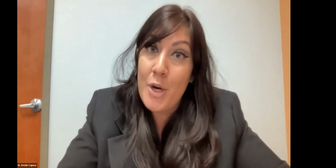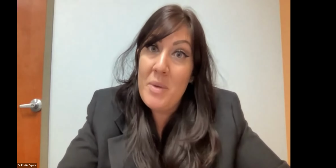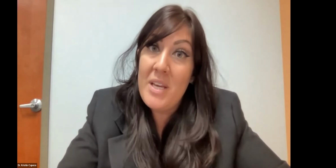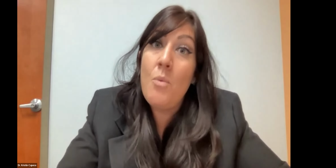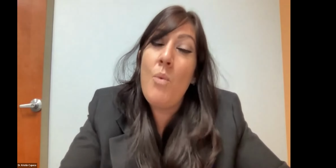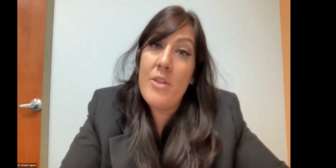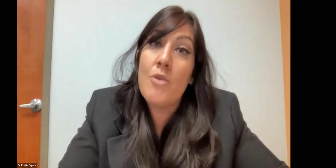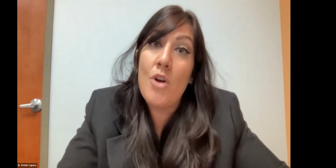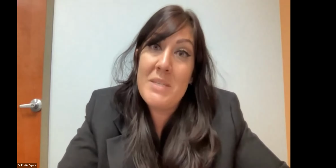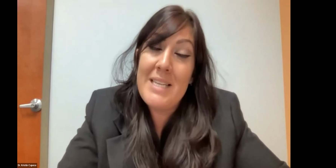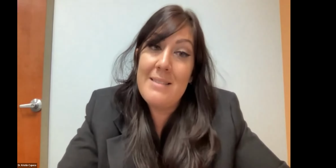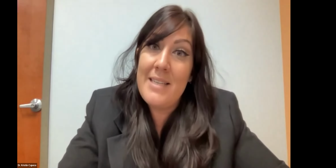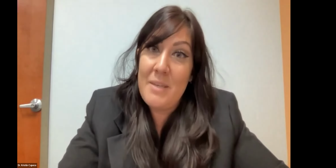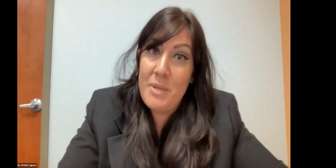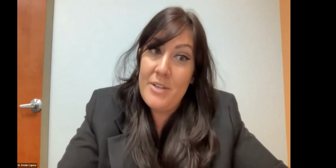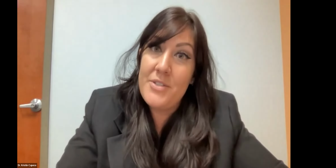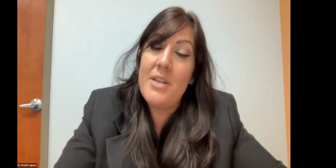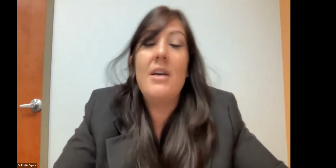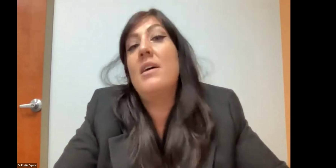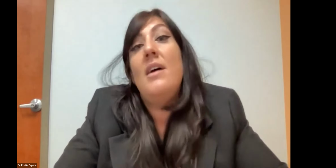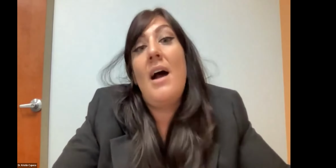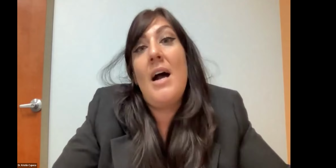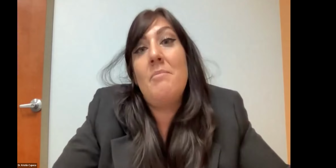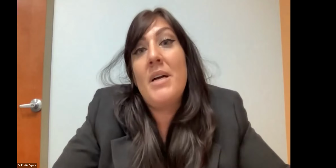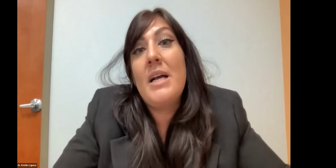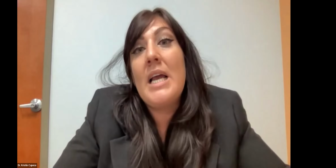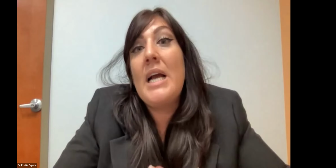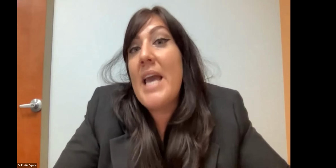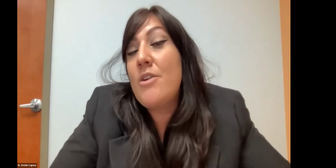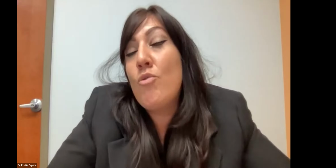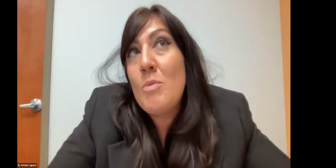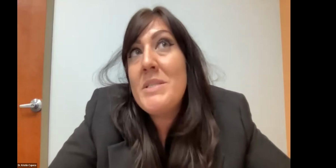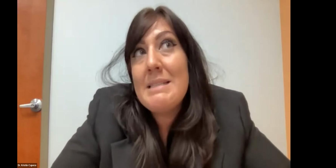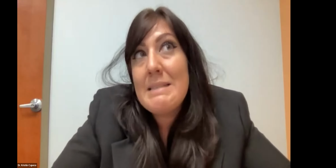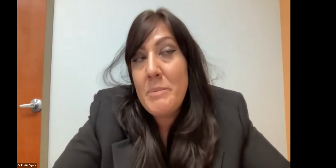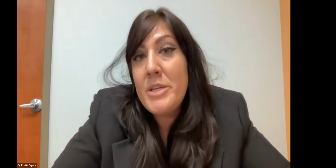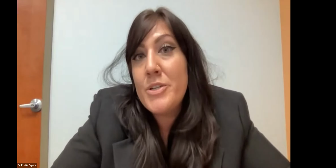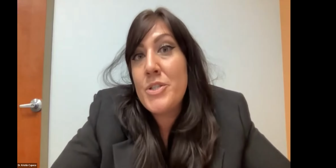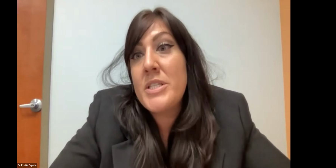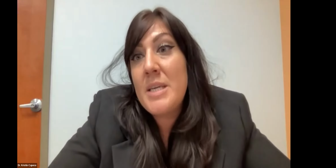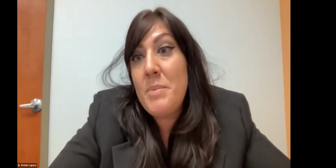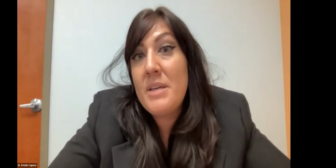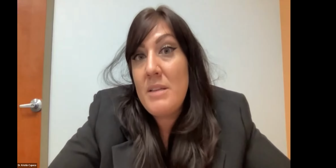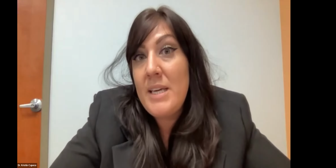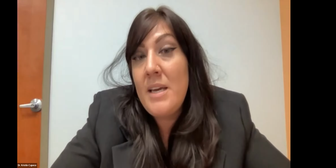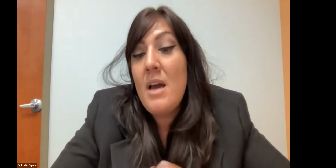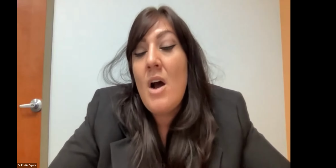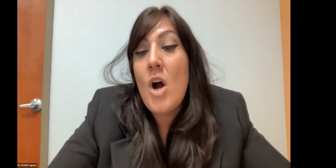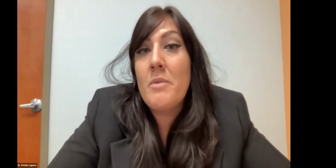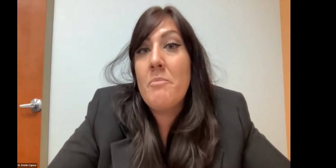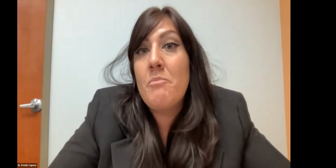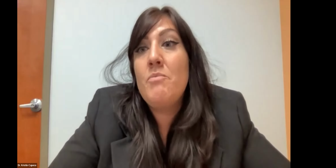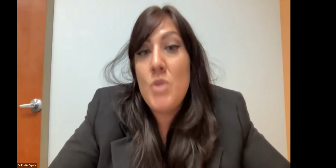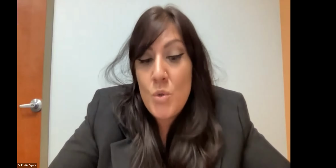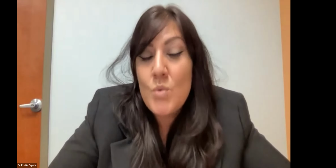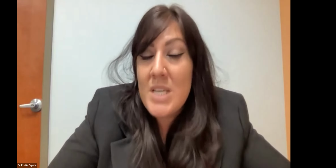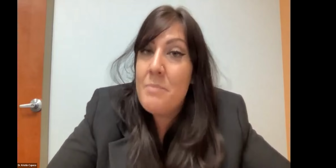of therapy with aromatase inhibitors. Again, aromatase inhibitors typically